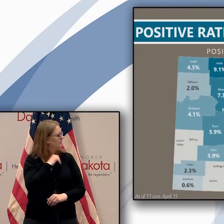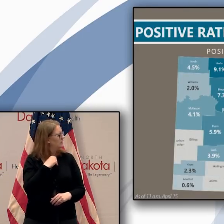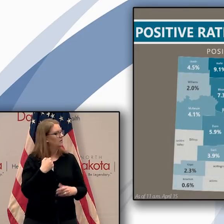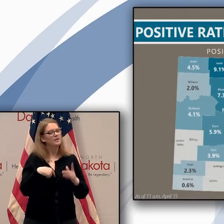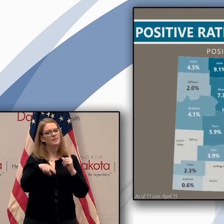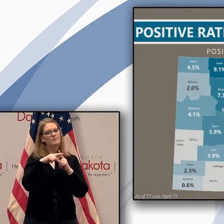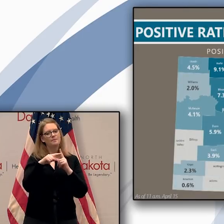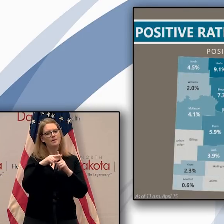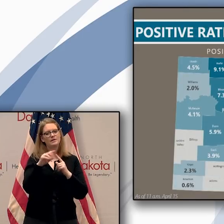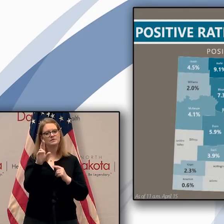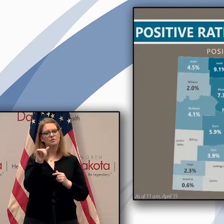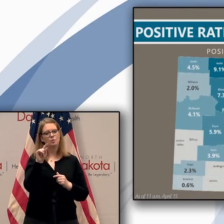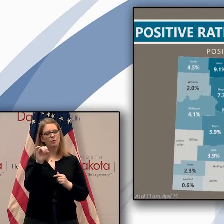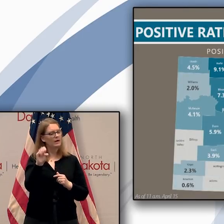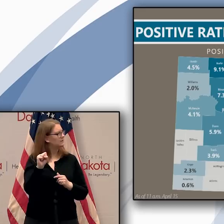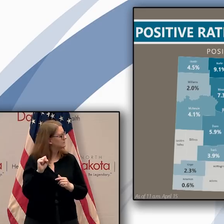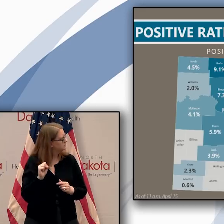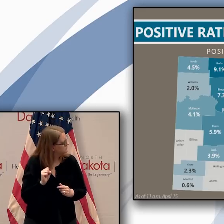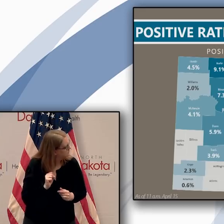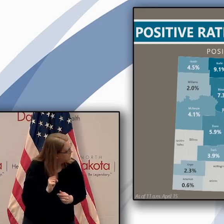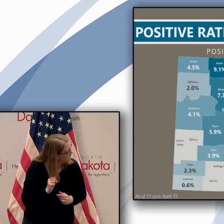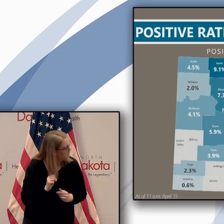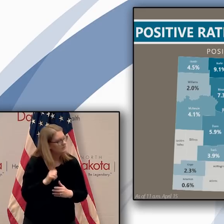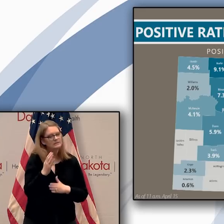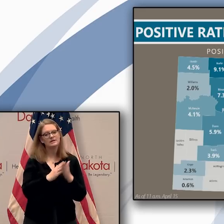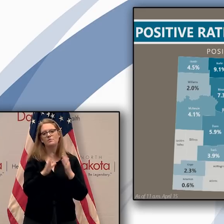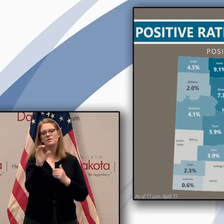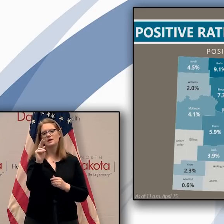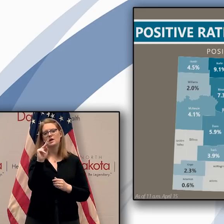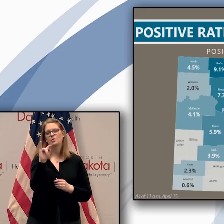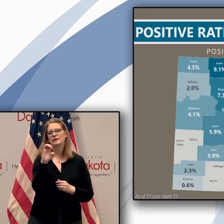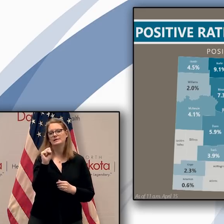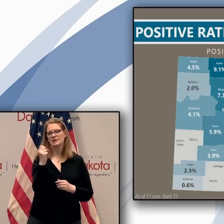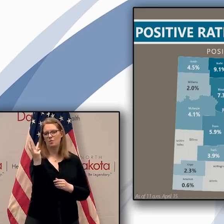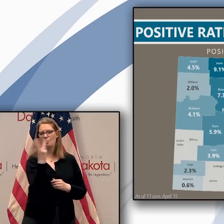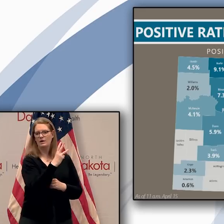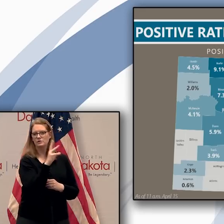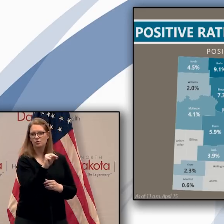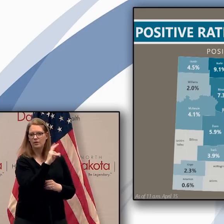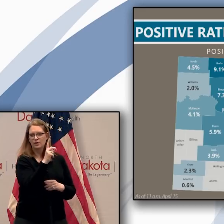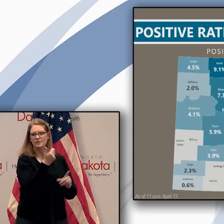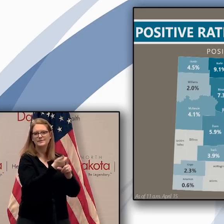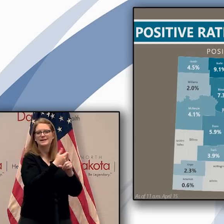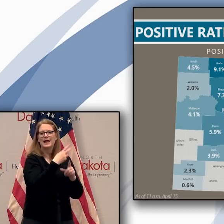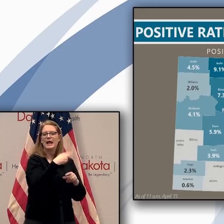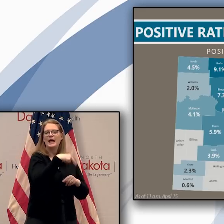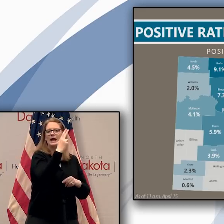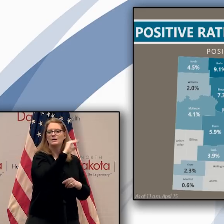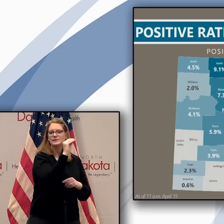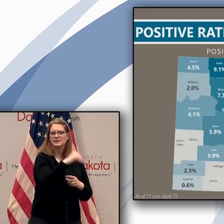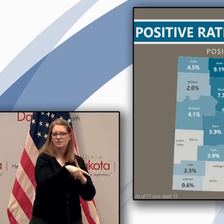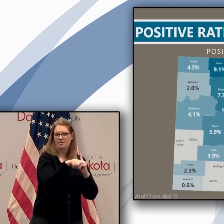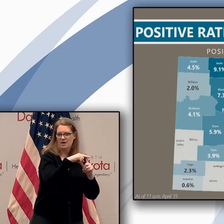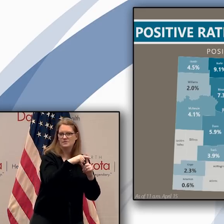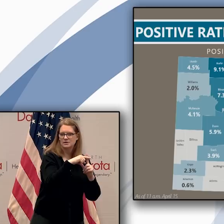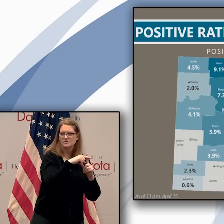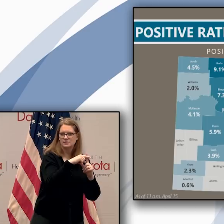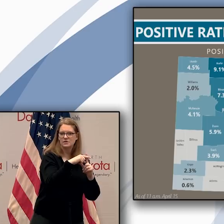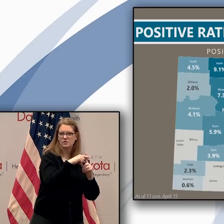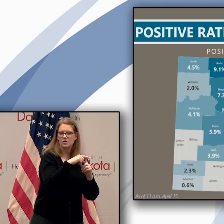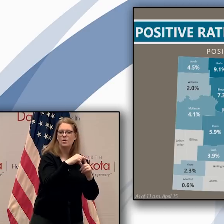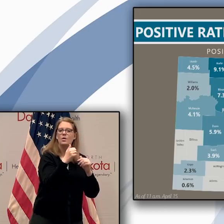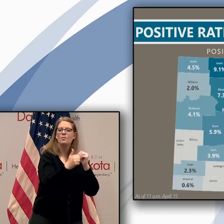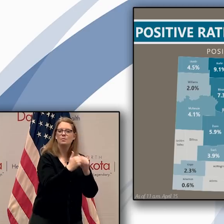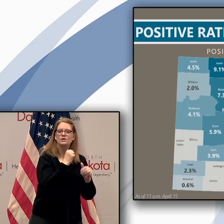positive rates, we've got some of the counties in western North Dakota that have got a higher percentage of positives per number of